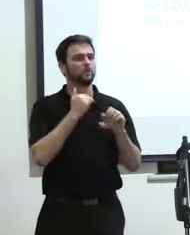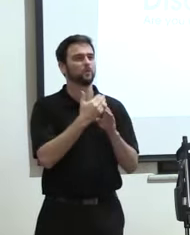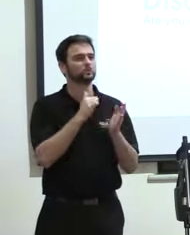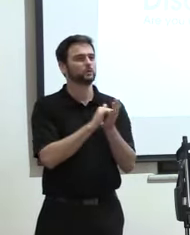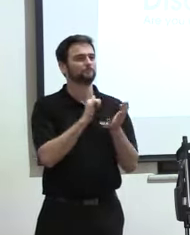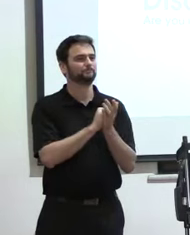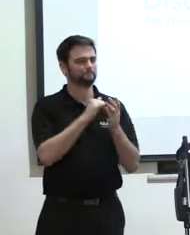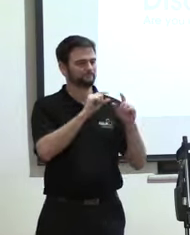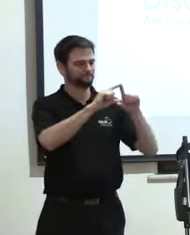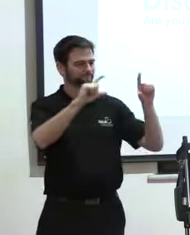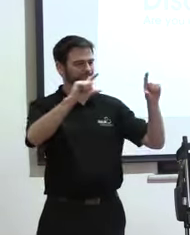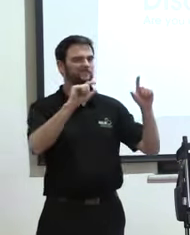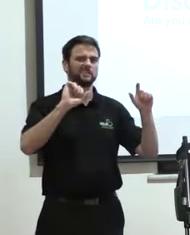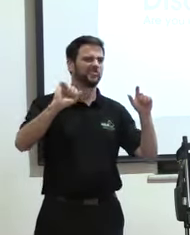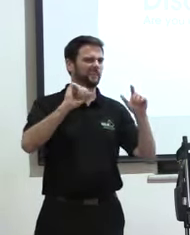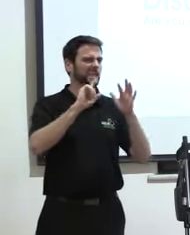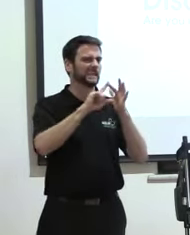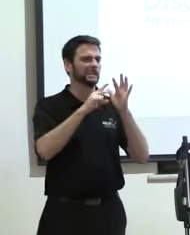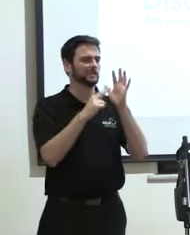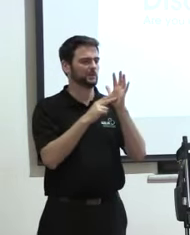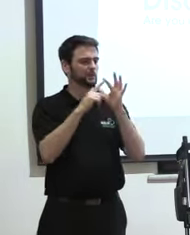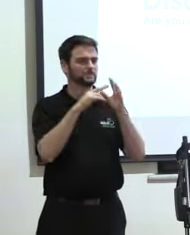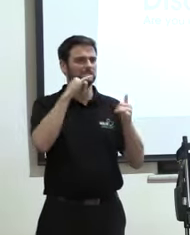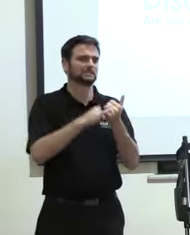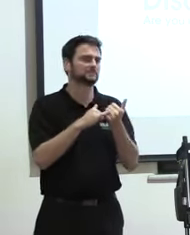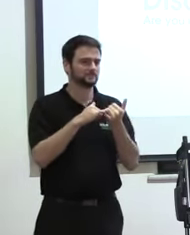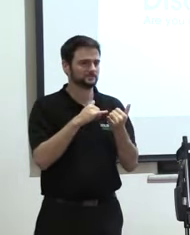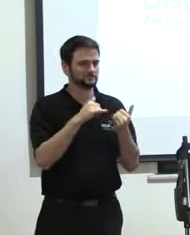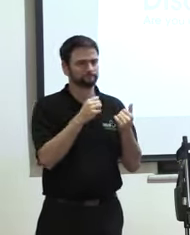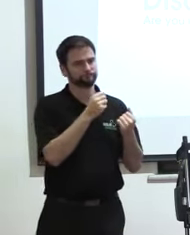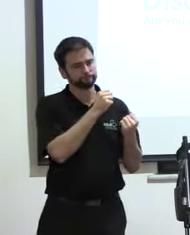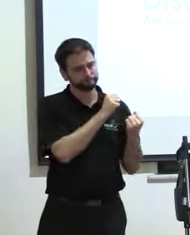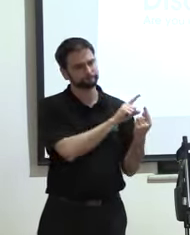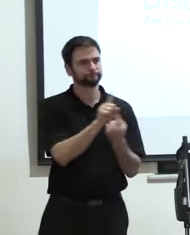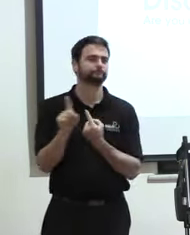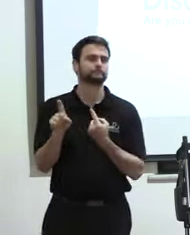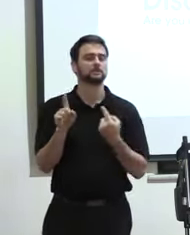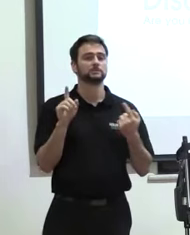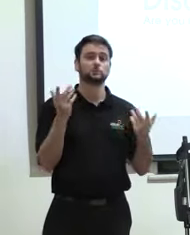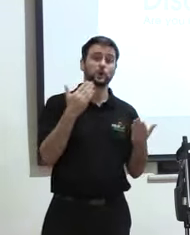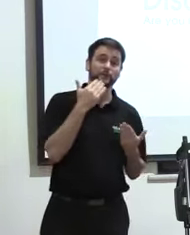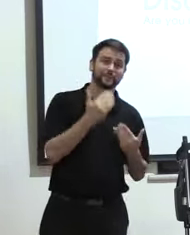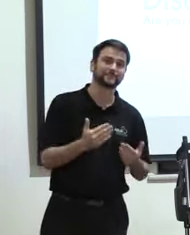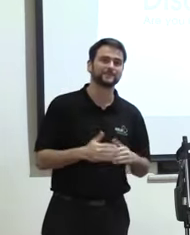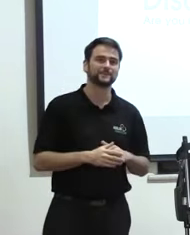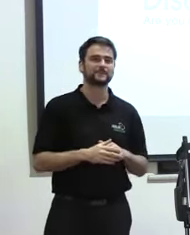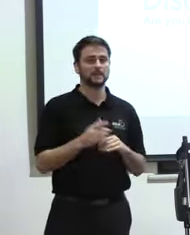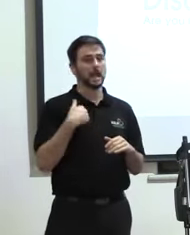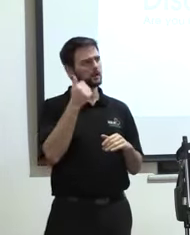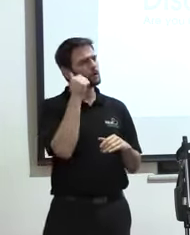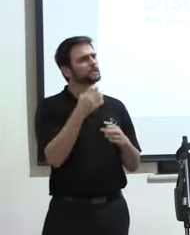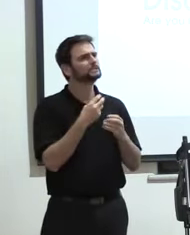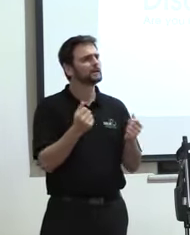So we're really thankful for that. And I was going to say that there's some spaces available in Box